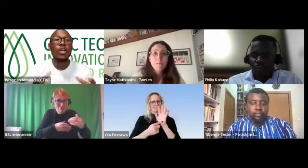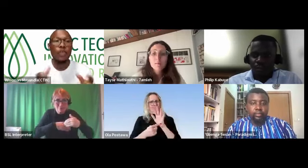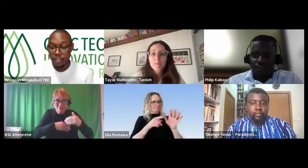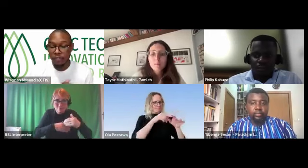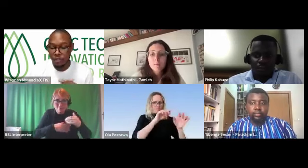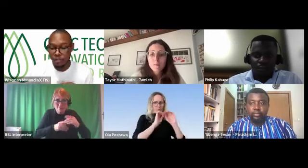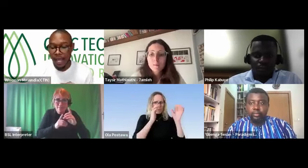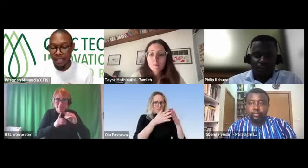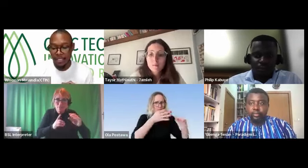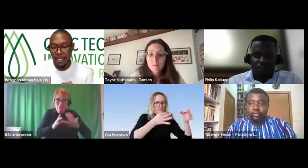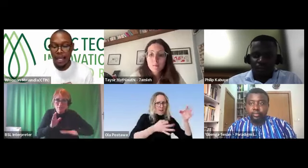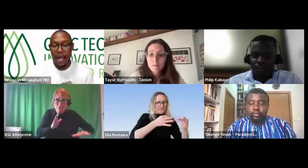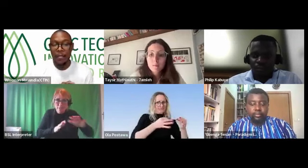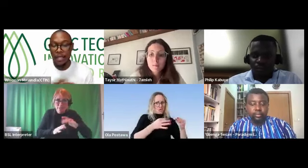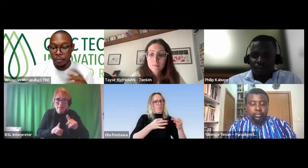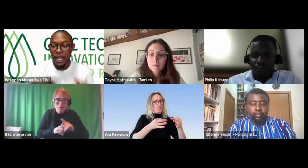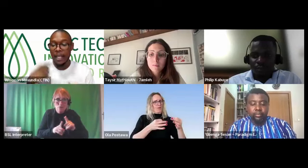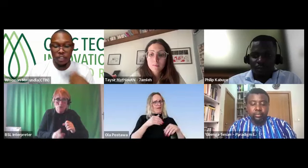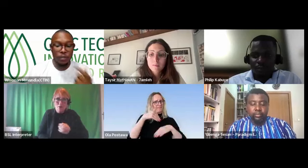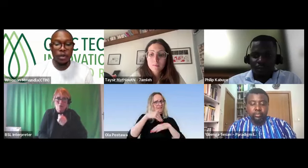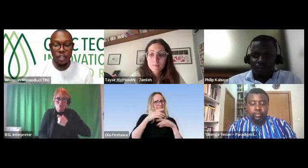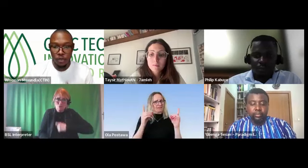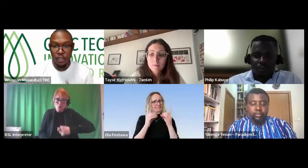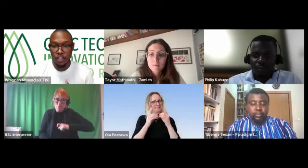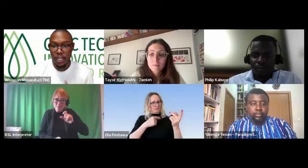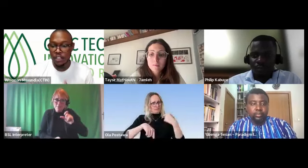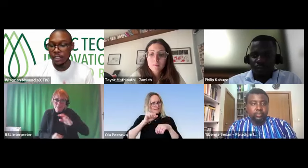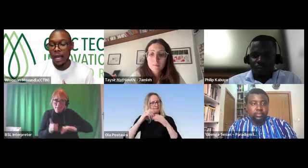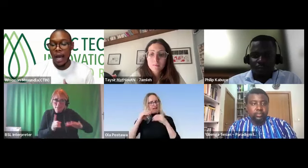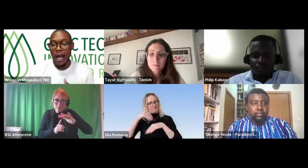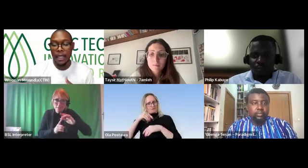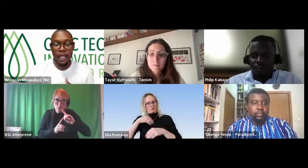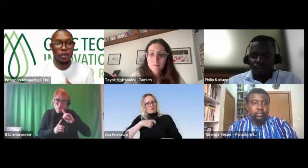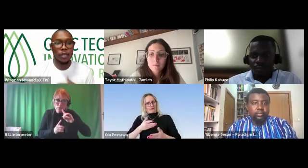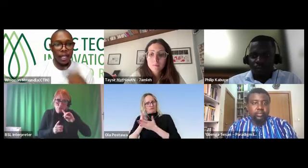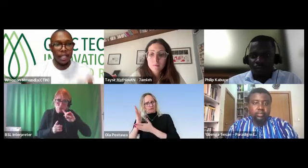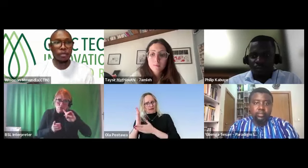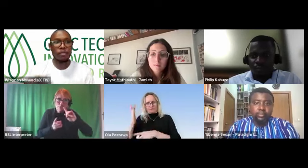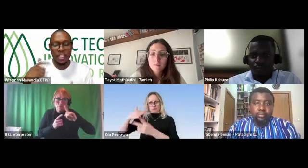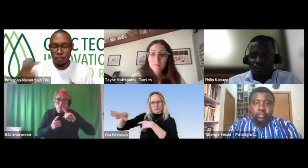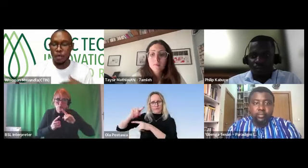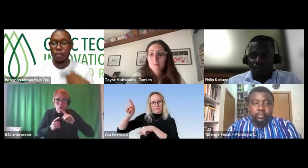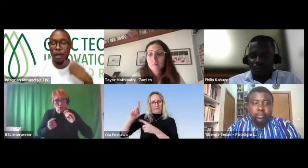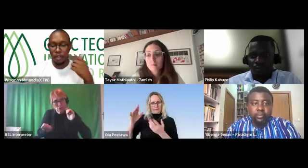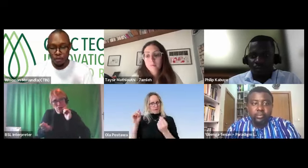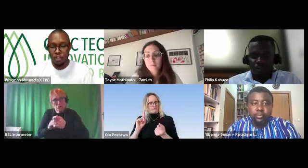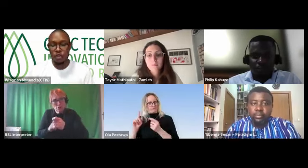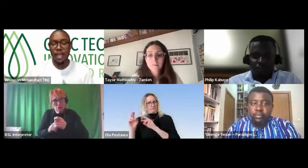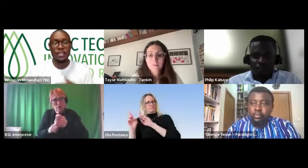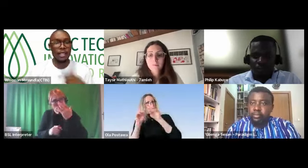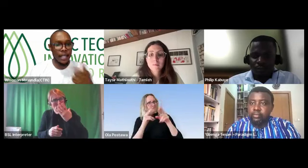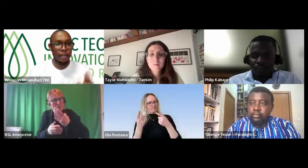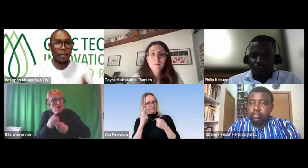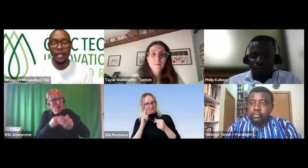and the role in which civil society can play in responding to these changes. I think more than anything, we've learned more about the